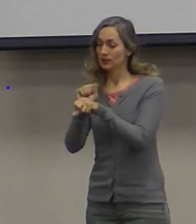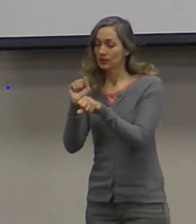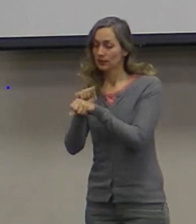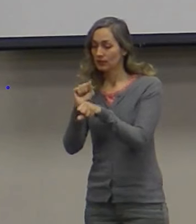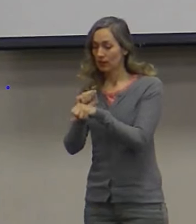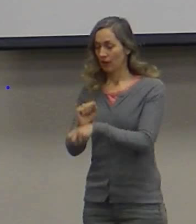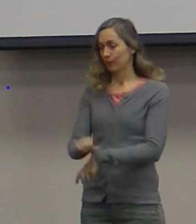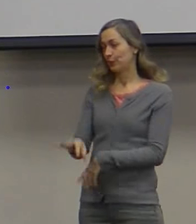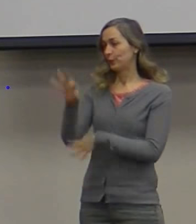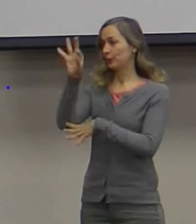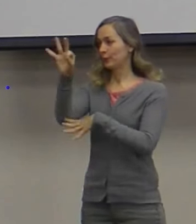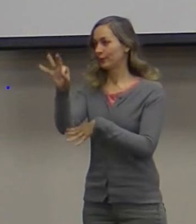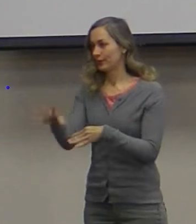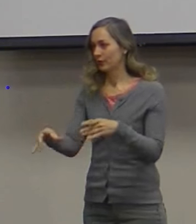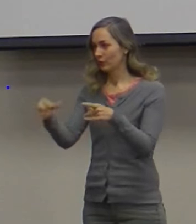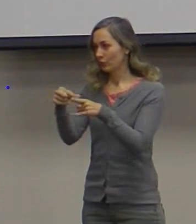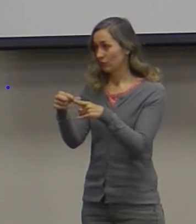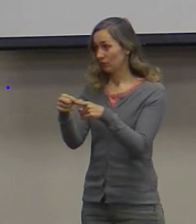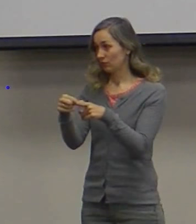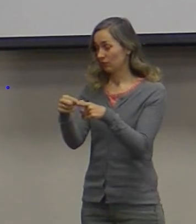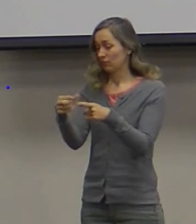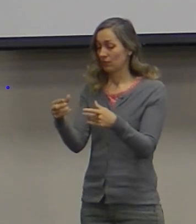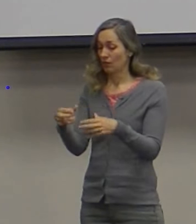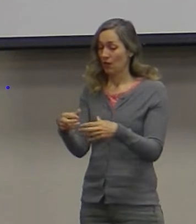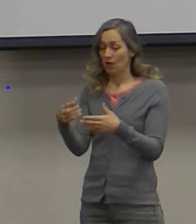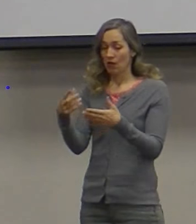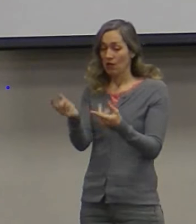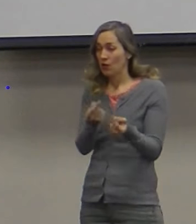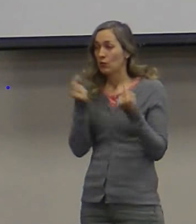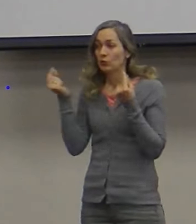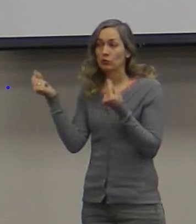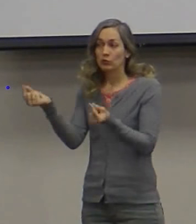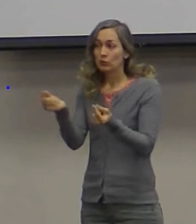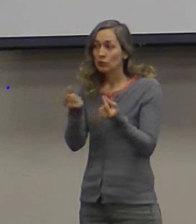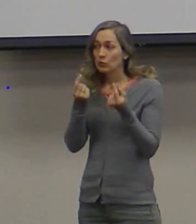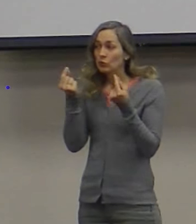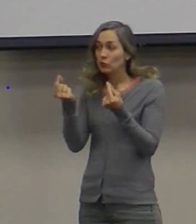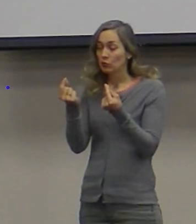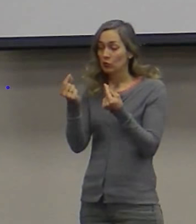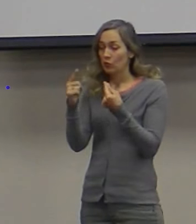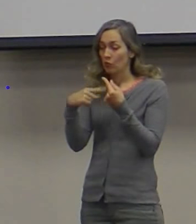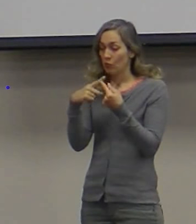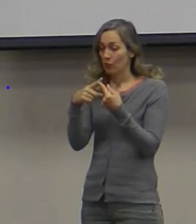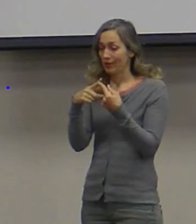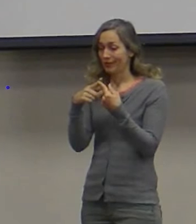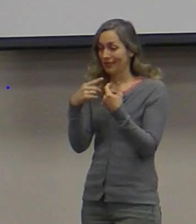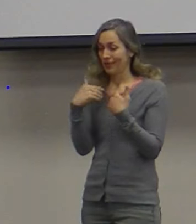to preach the word? In other words, what do you do in the face of opposition?